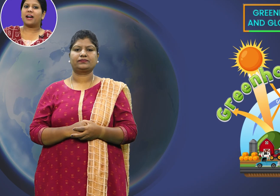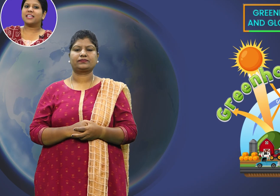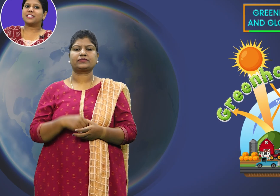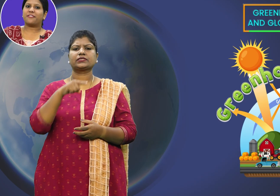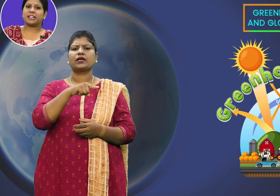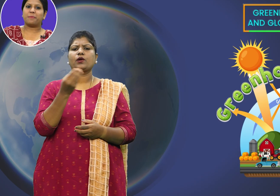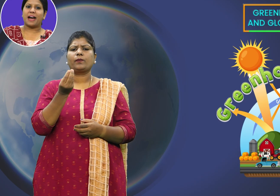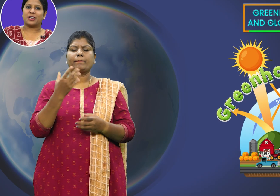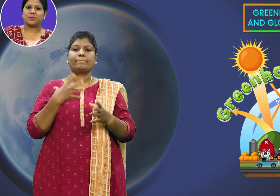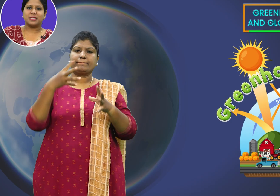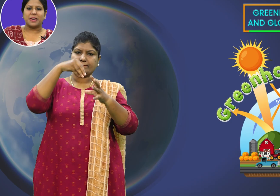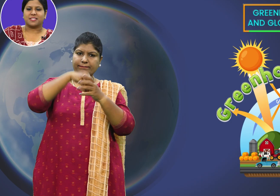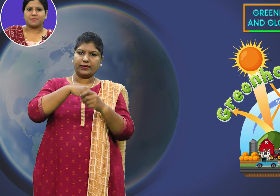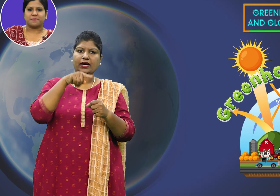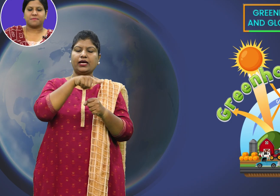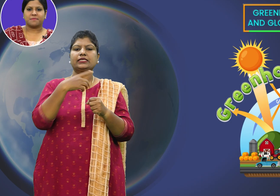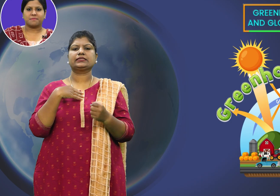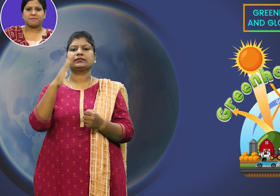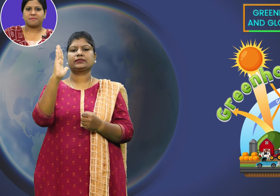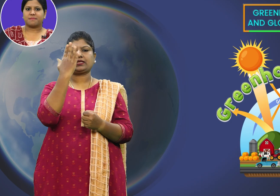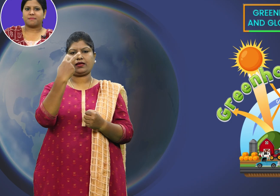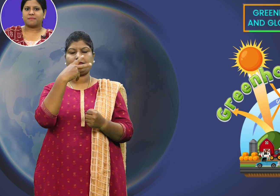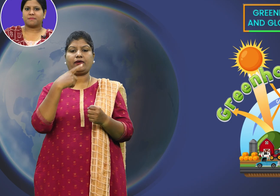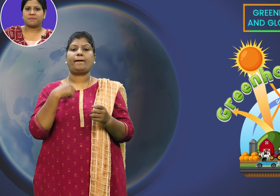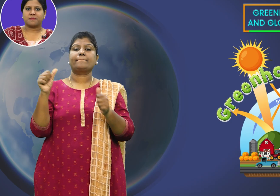and a part is reflected back into the space.